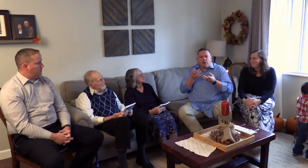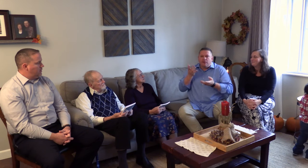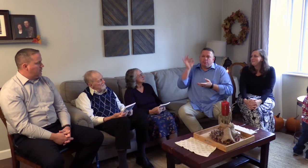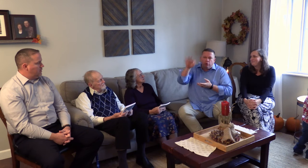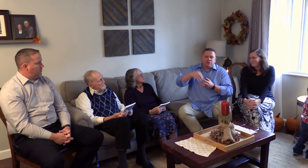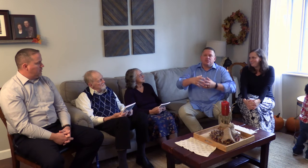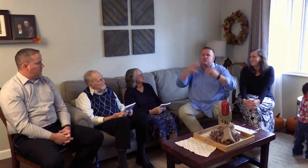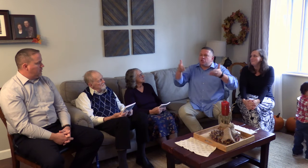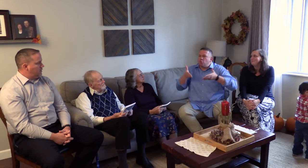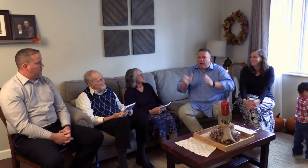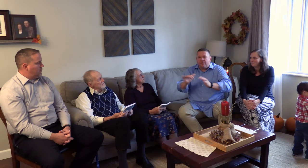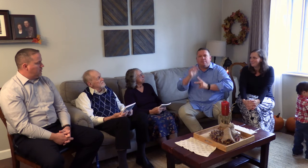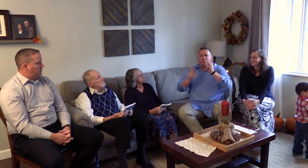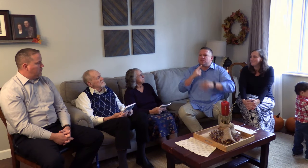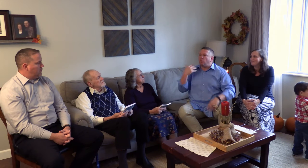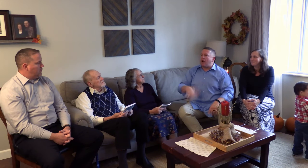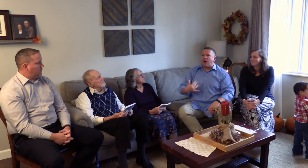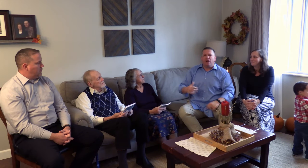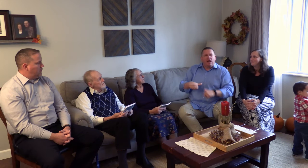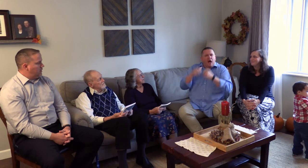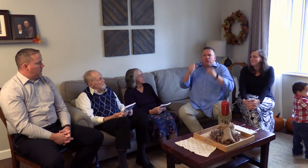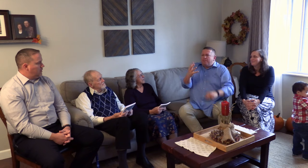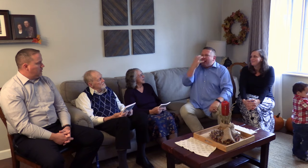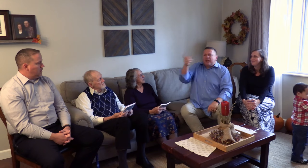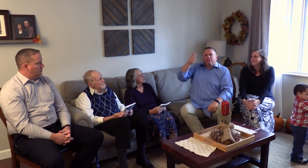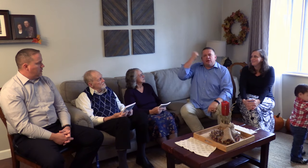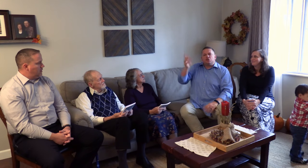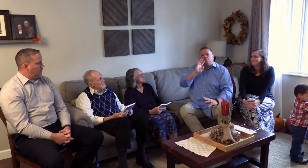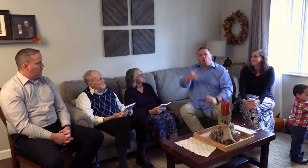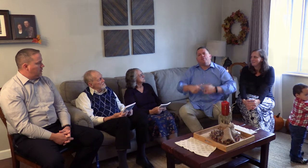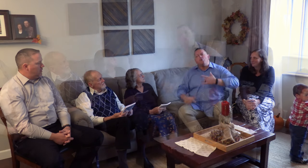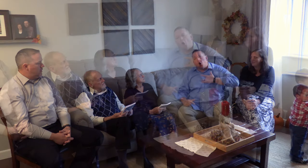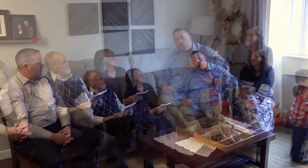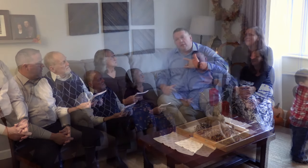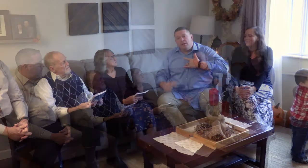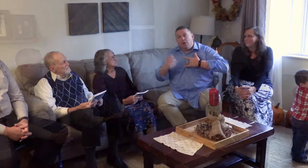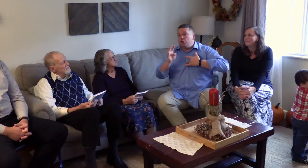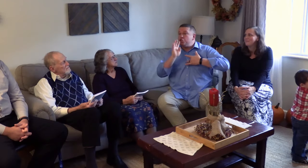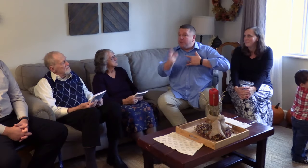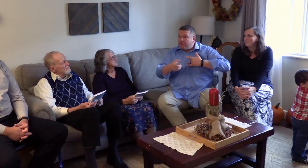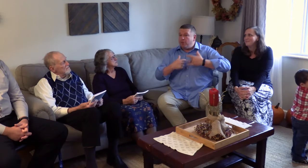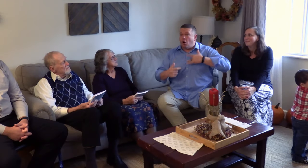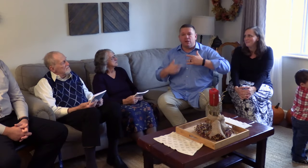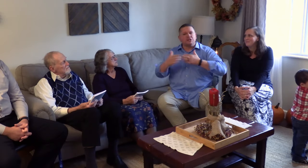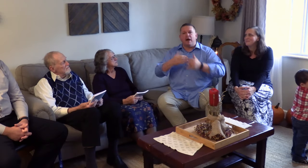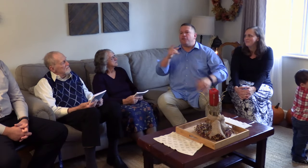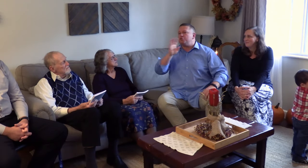preach in such a way that people said wow how can you get mad at him because he spoke from his heart when you speak from the heart it doesn't matter if you